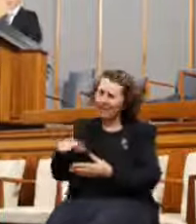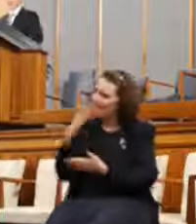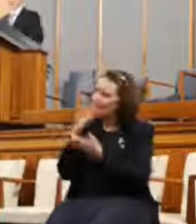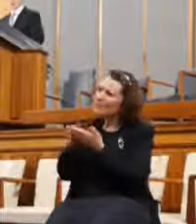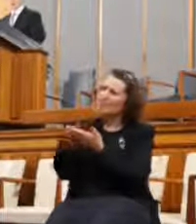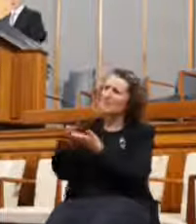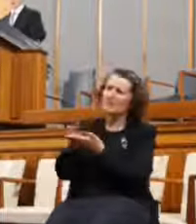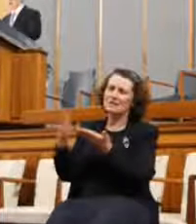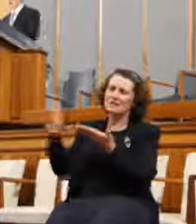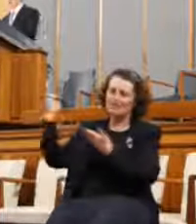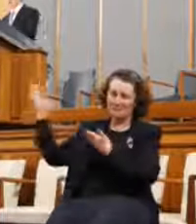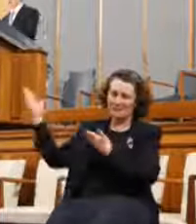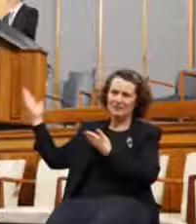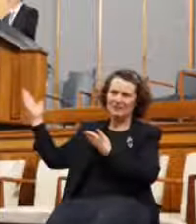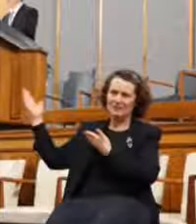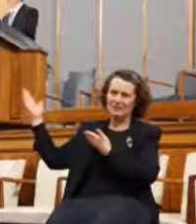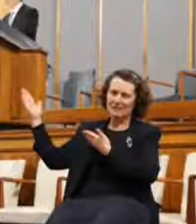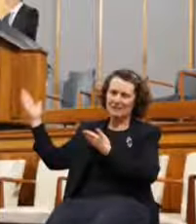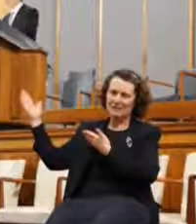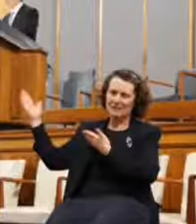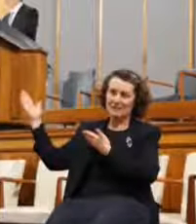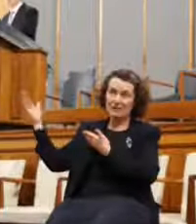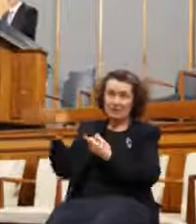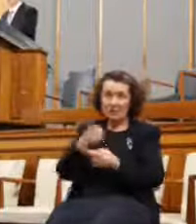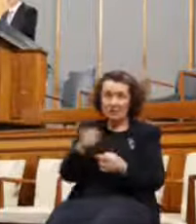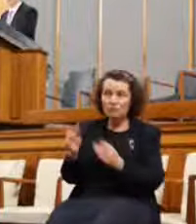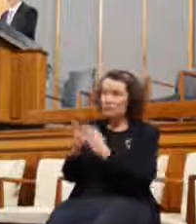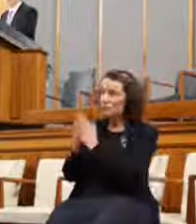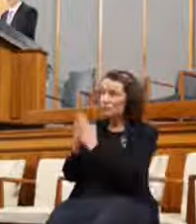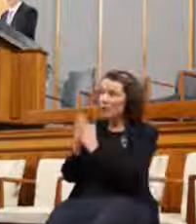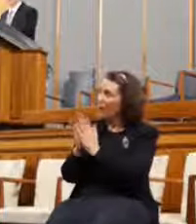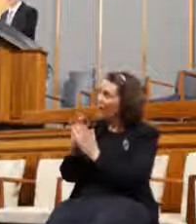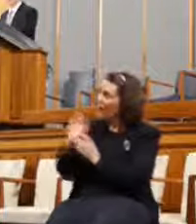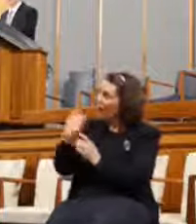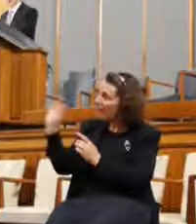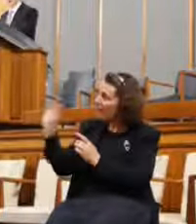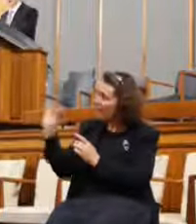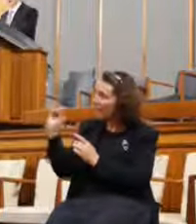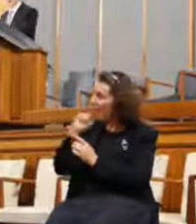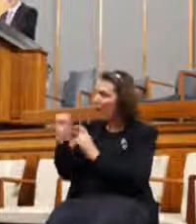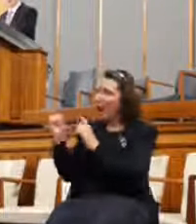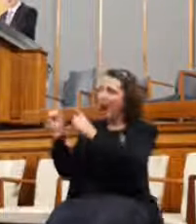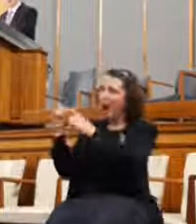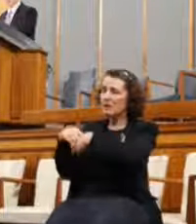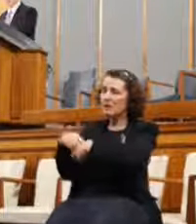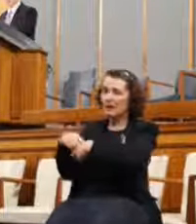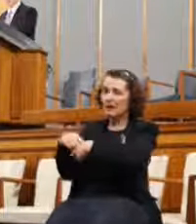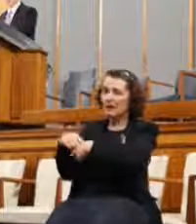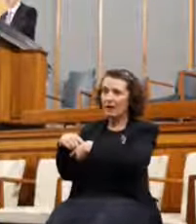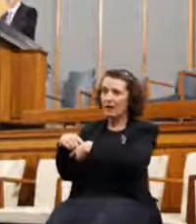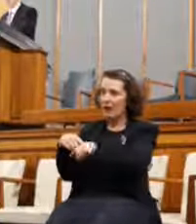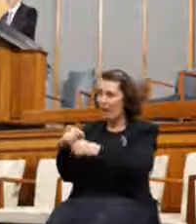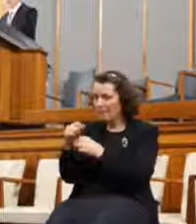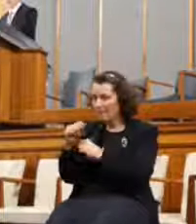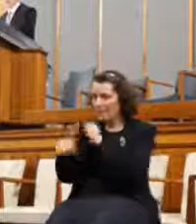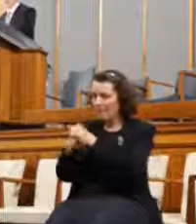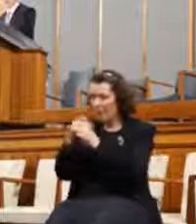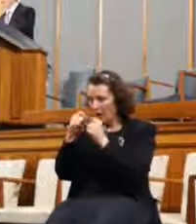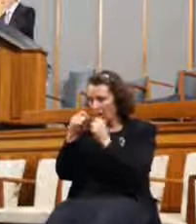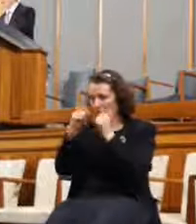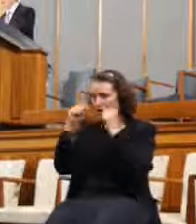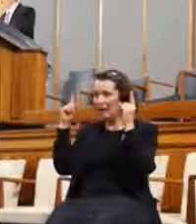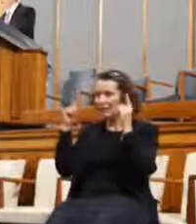then God will answer all our questions. And we shall understand. And we